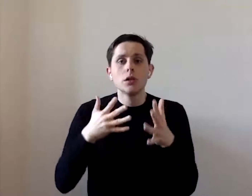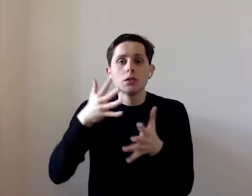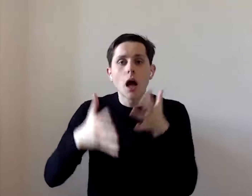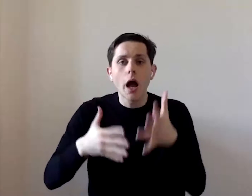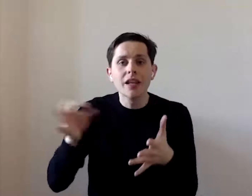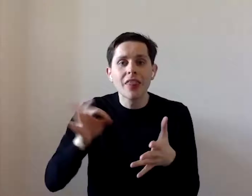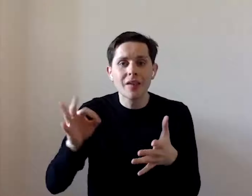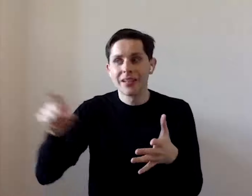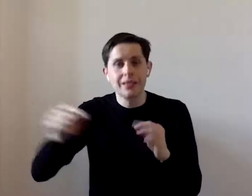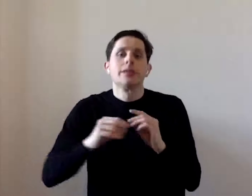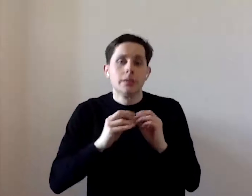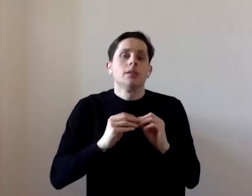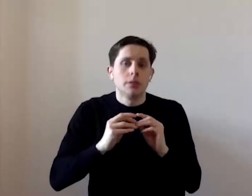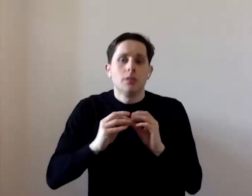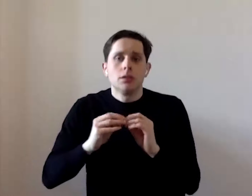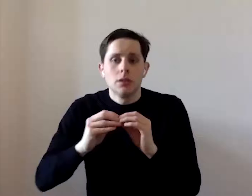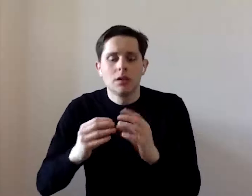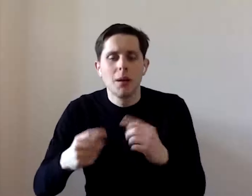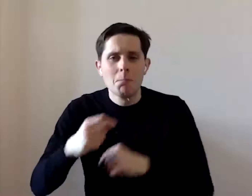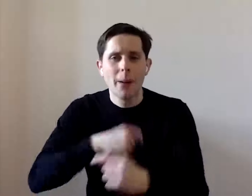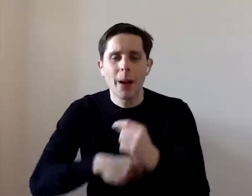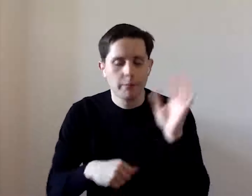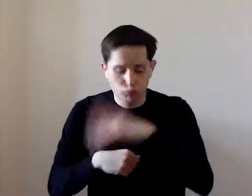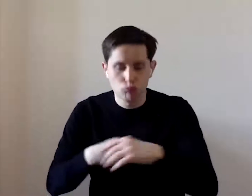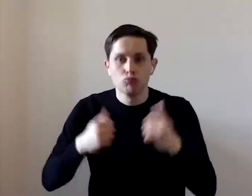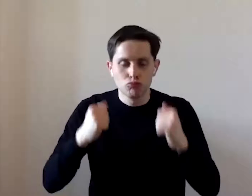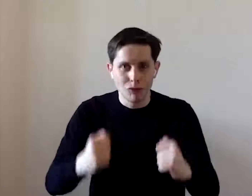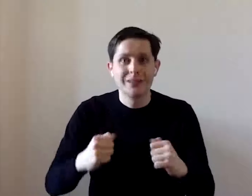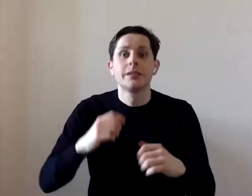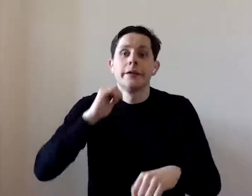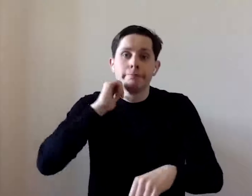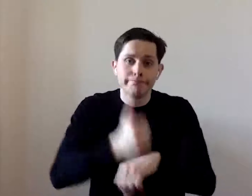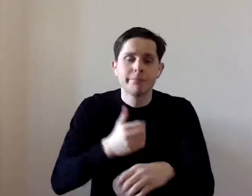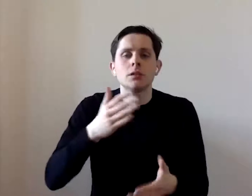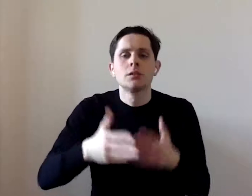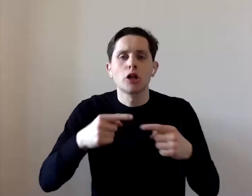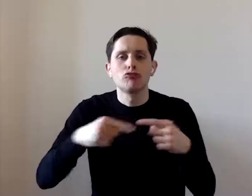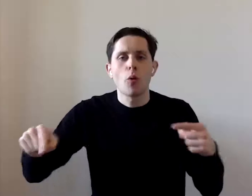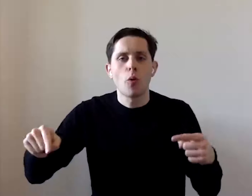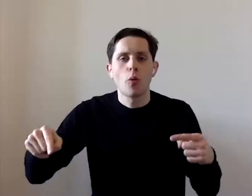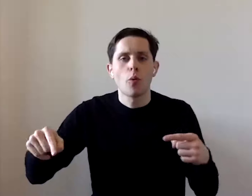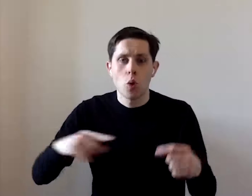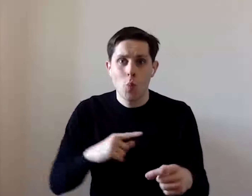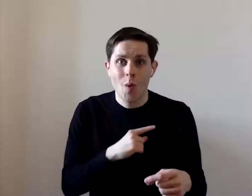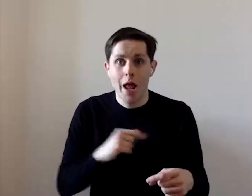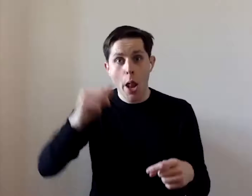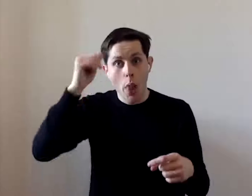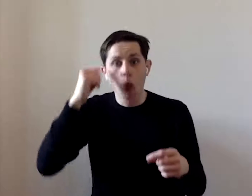means. And if there isn't a sign for it, then this constant spelling is taking place. And that's another reason why I